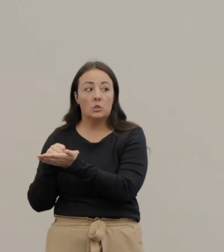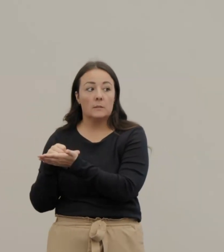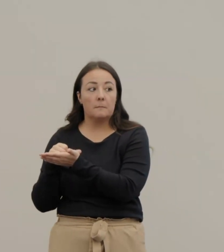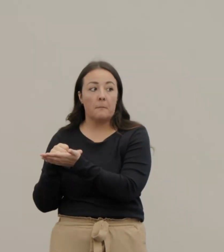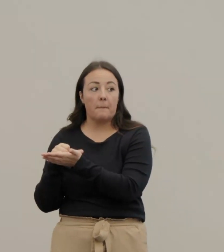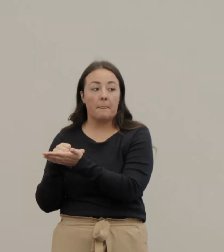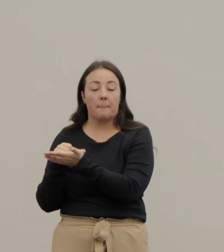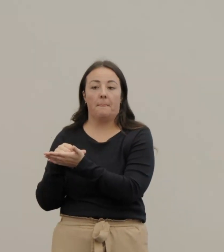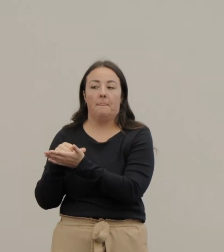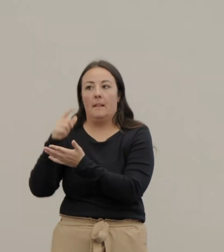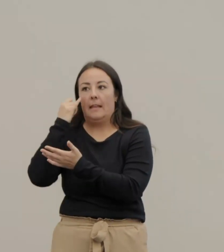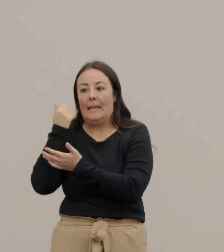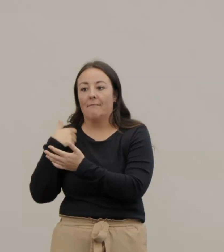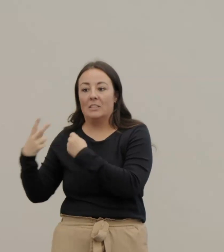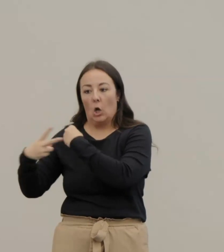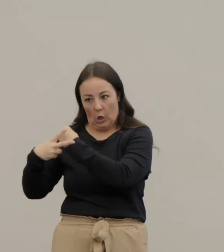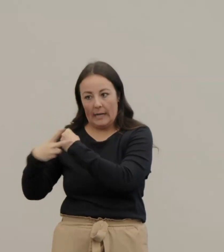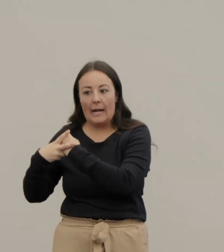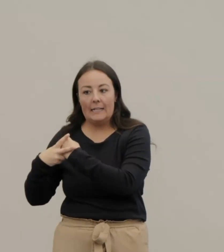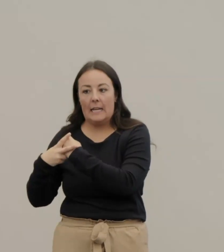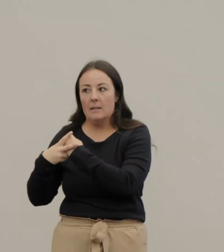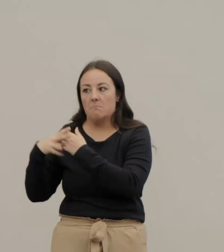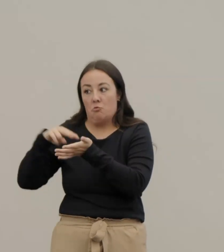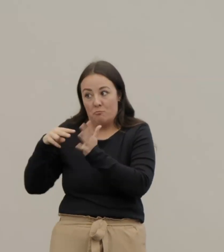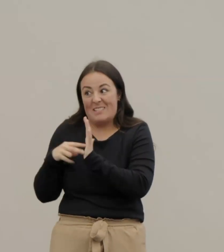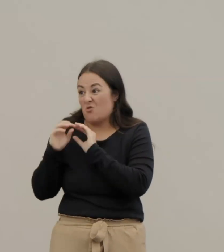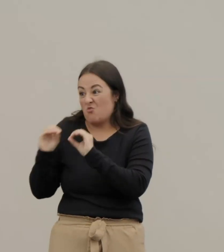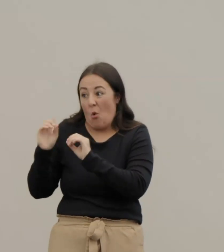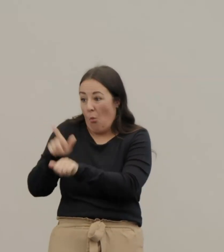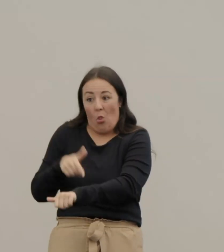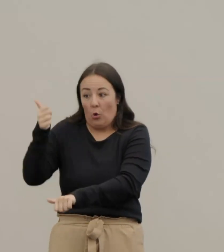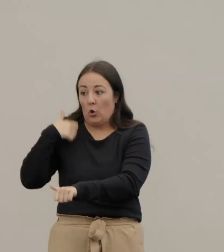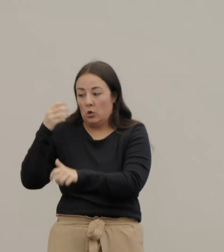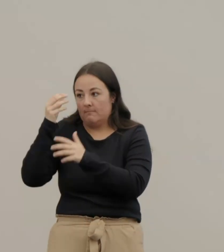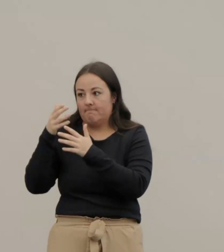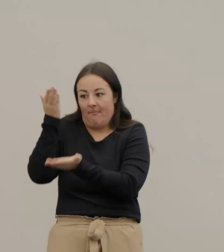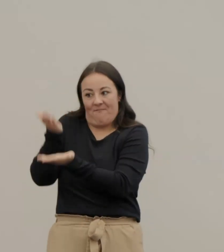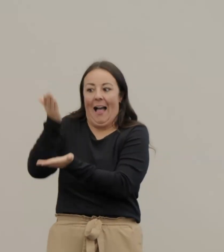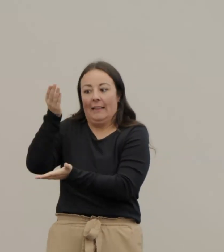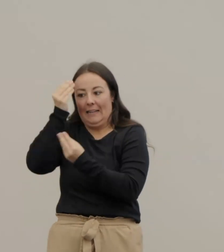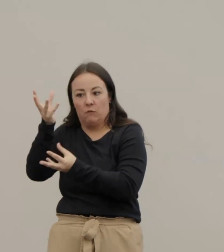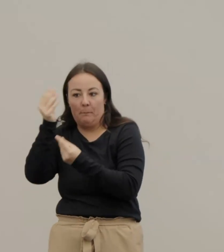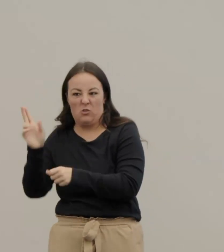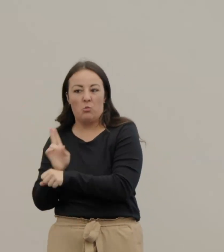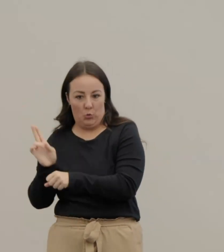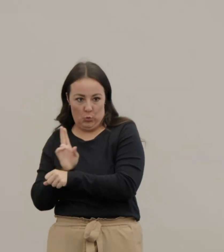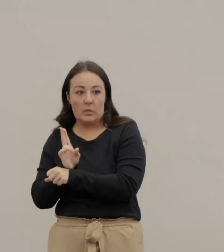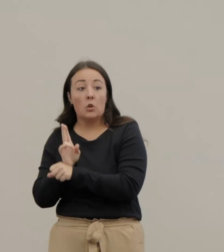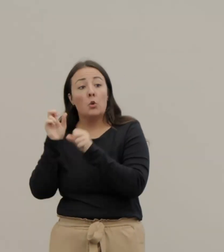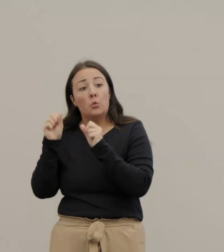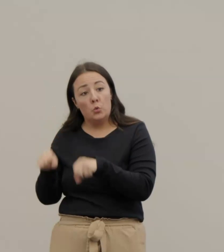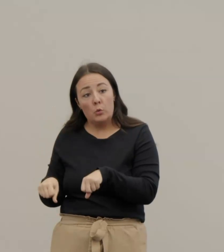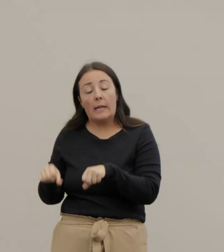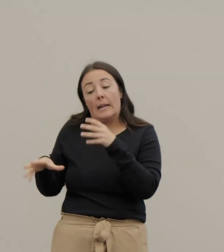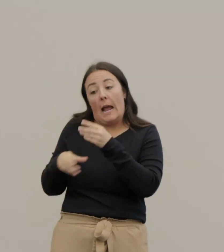saying it's no longer valid or current information we're using. So you can modify that and put in the header